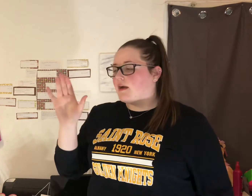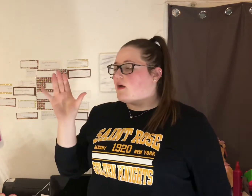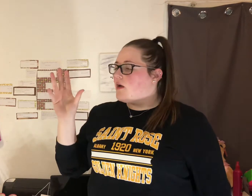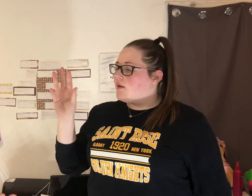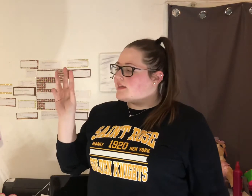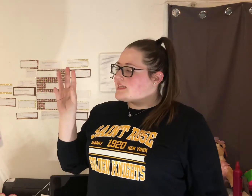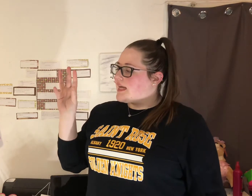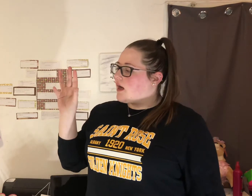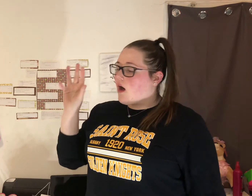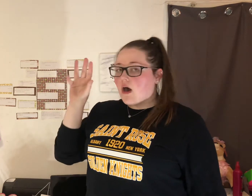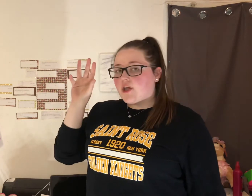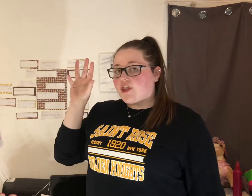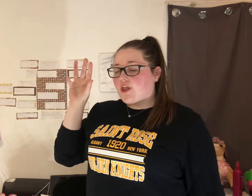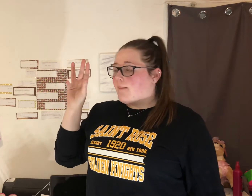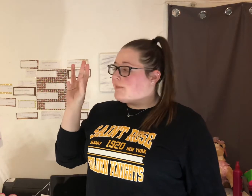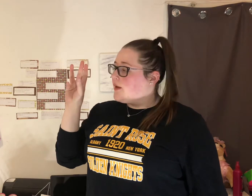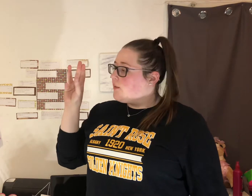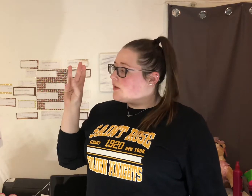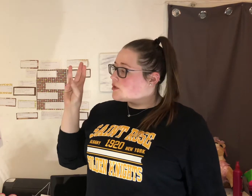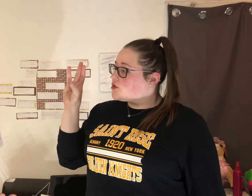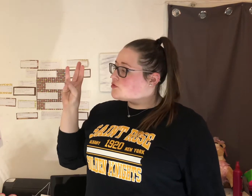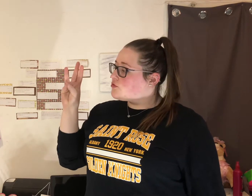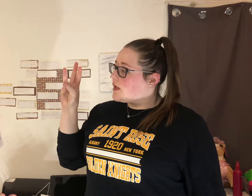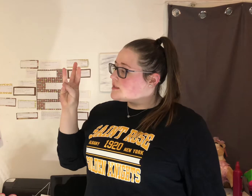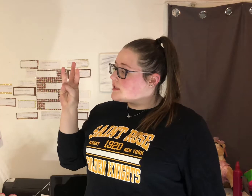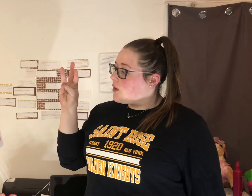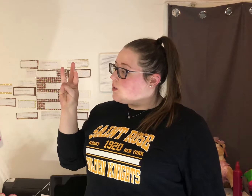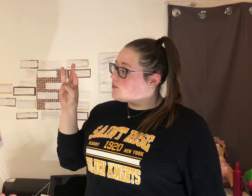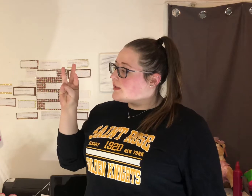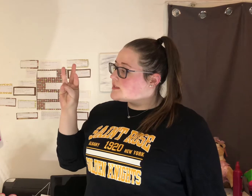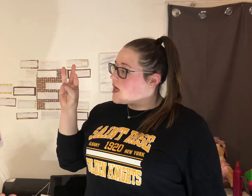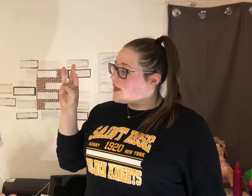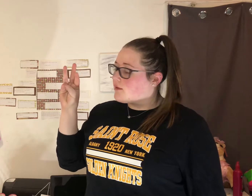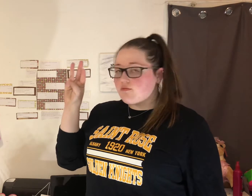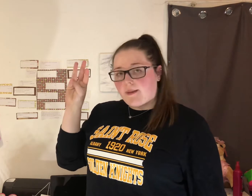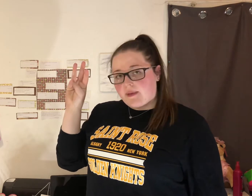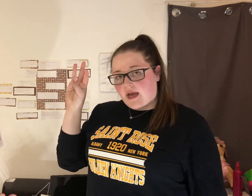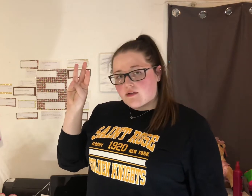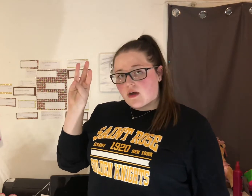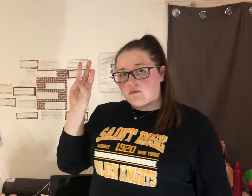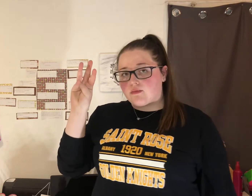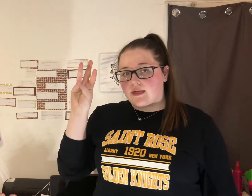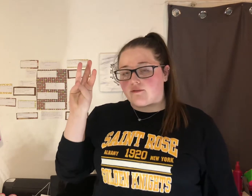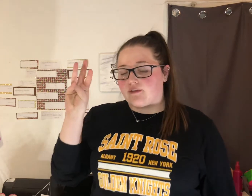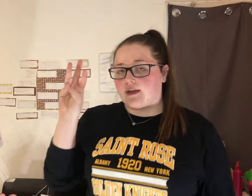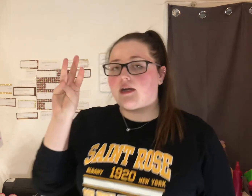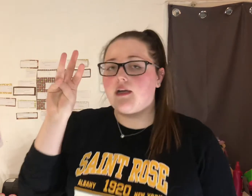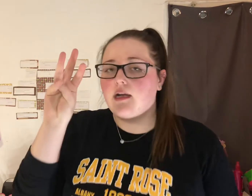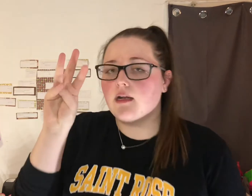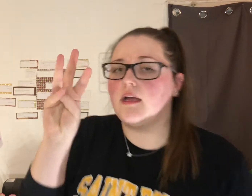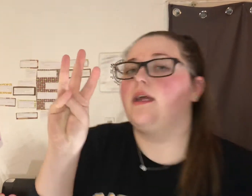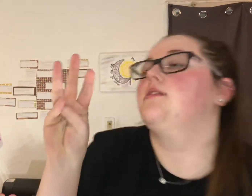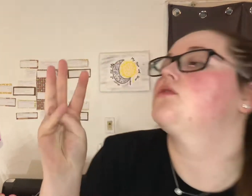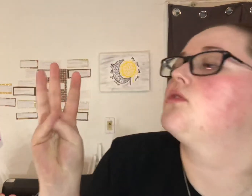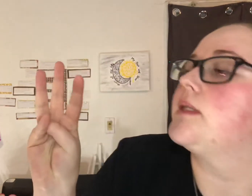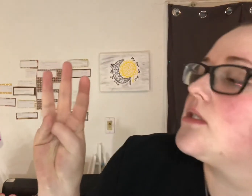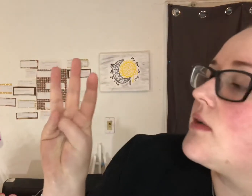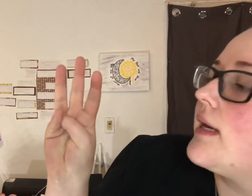We're going to take our thumb. We're going to cross it over and tuck it right behind our ring finger. I'll kind of zoom in so you guys can